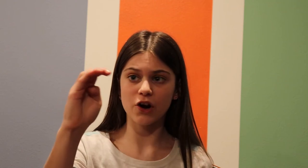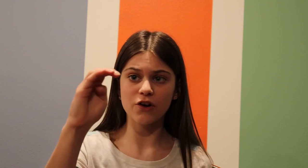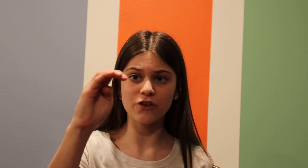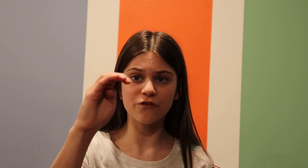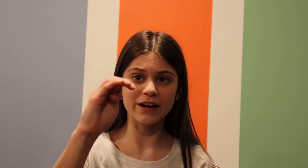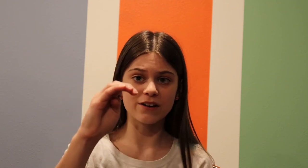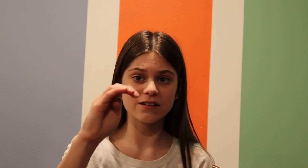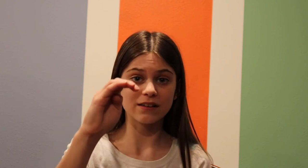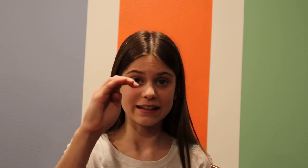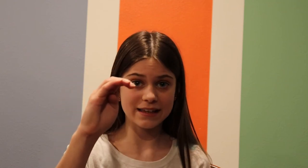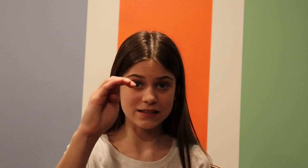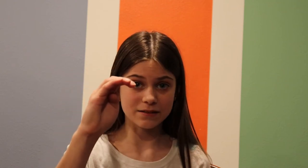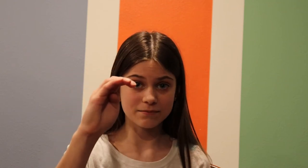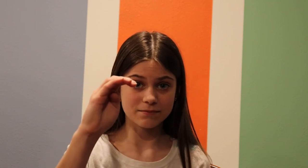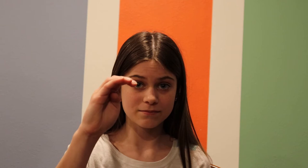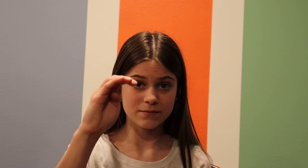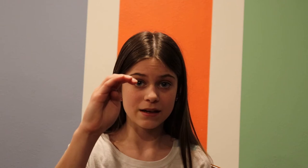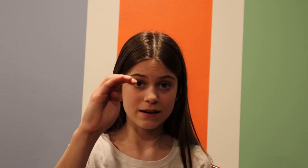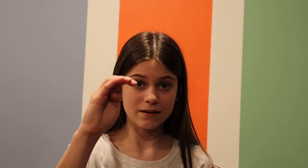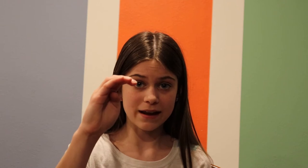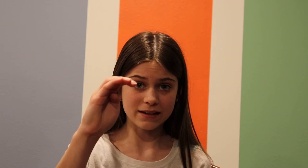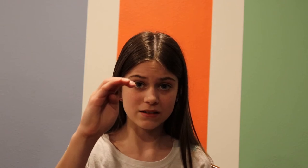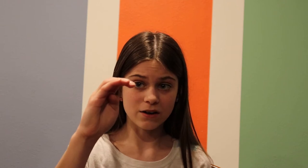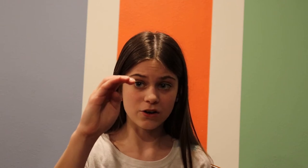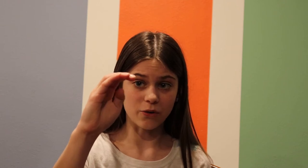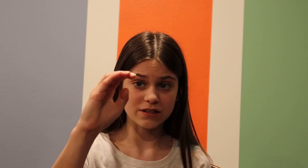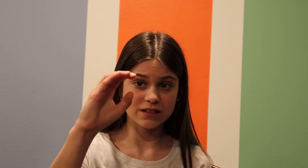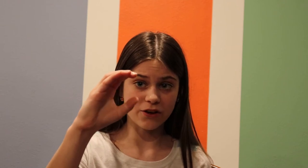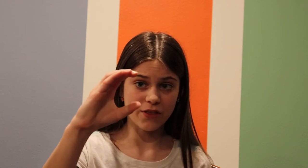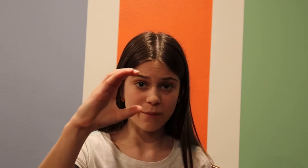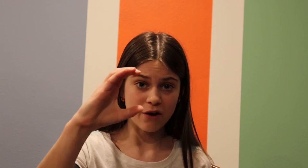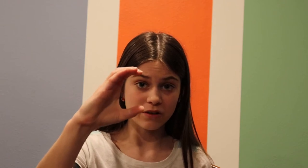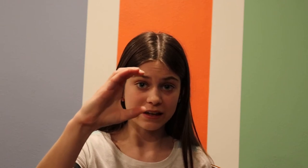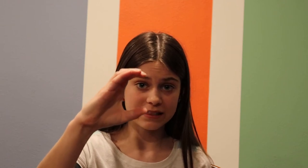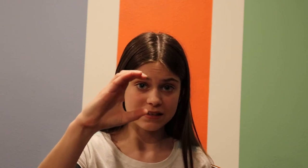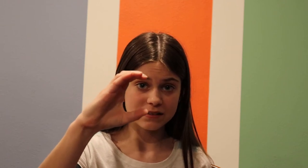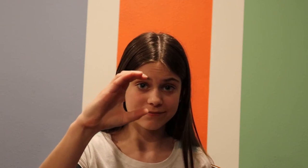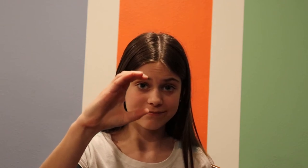curve your fingers like this. Next, you're going to stick your thumb out like this.